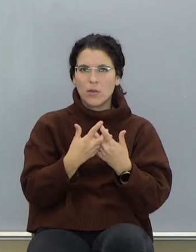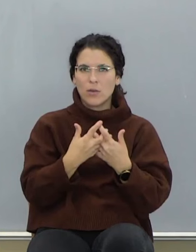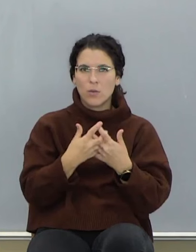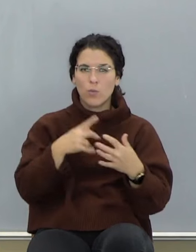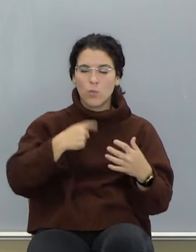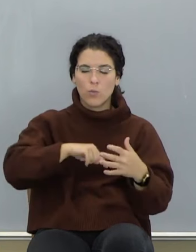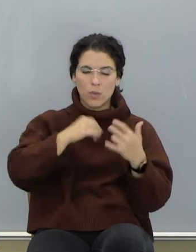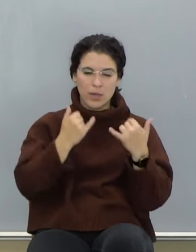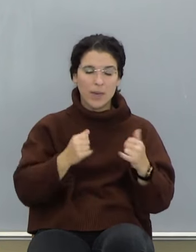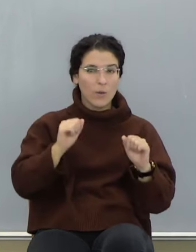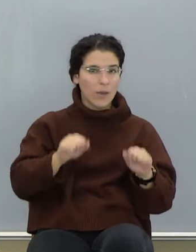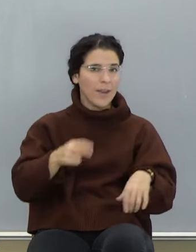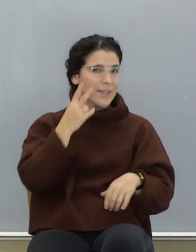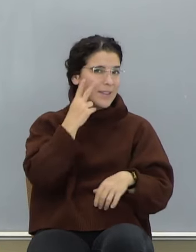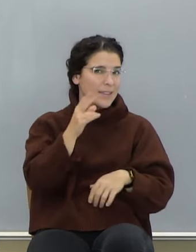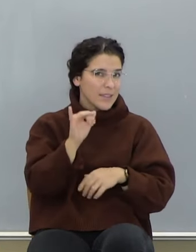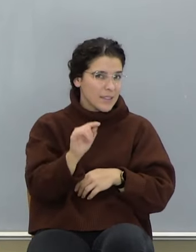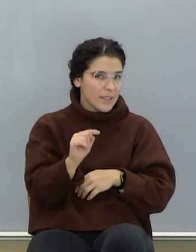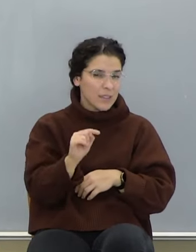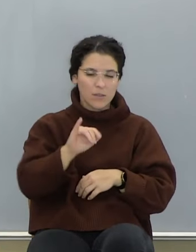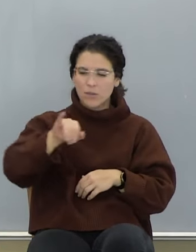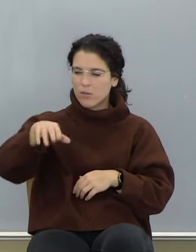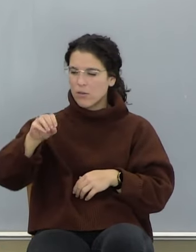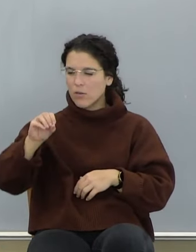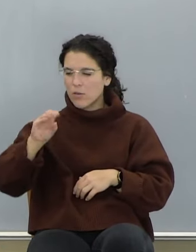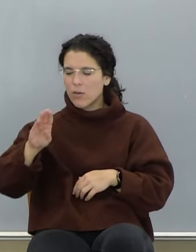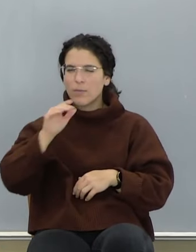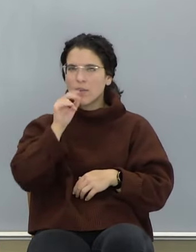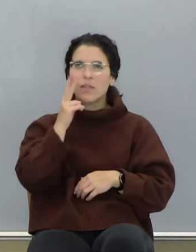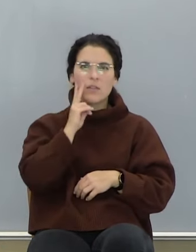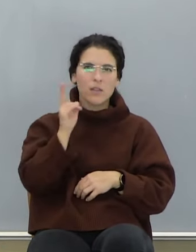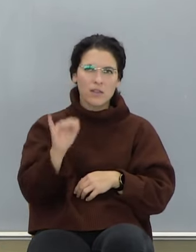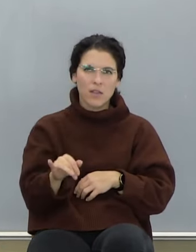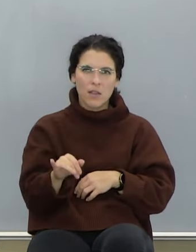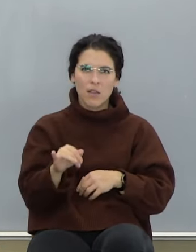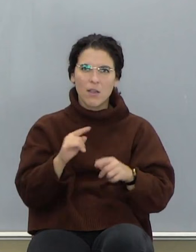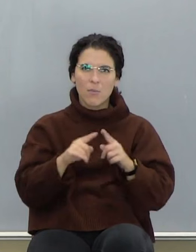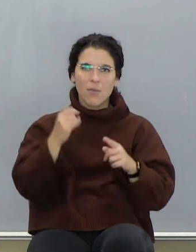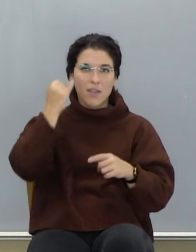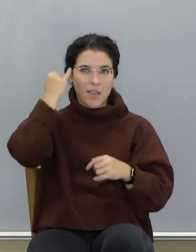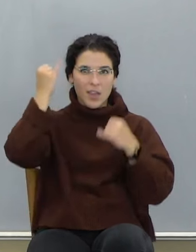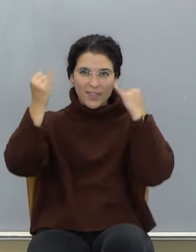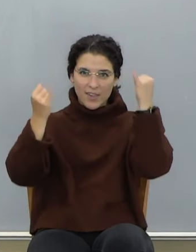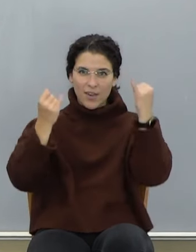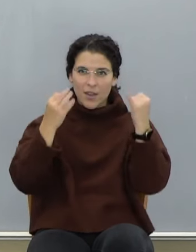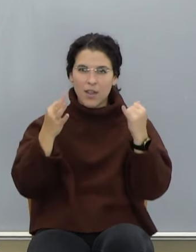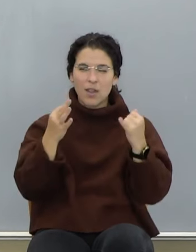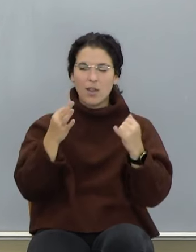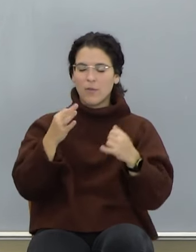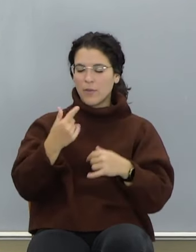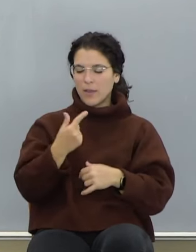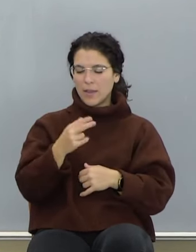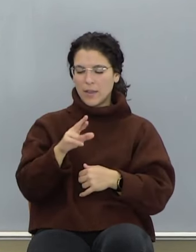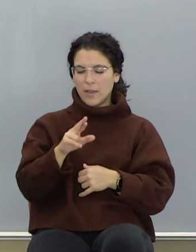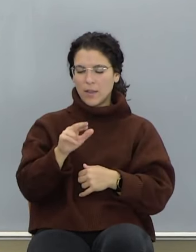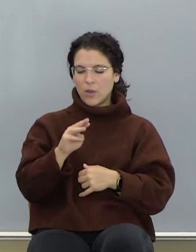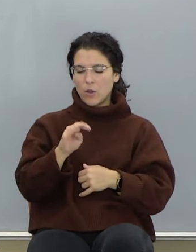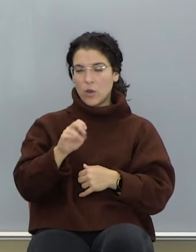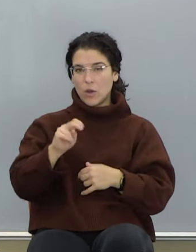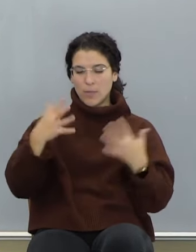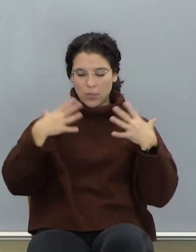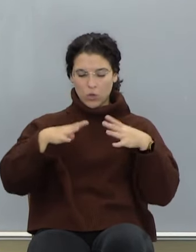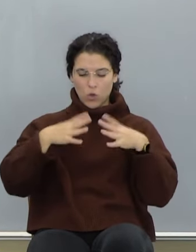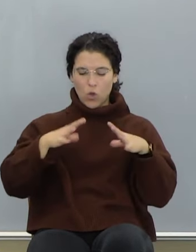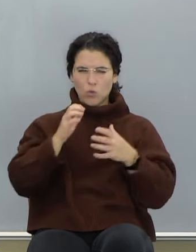We now can see it. Jacob didn't see that. So the idea of the garments being washed